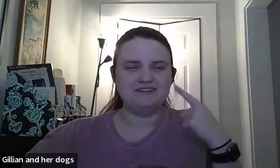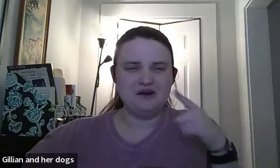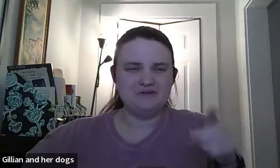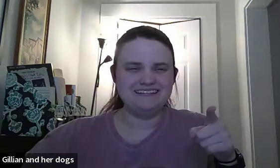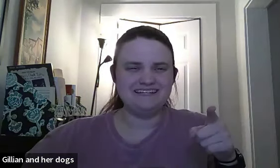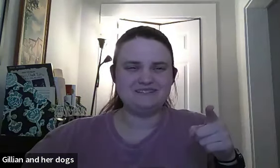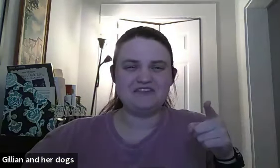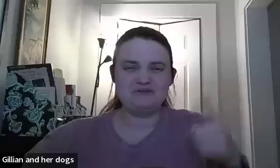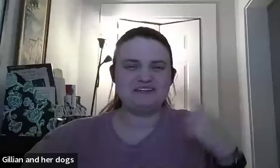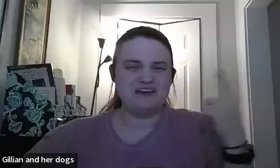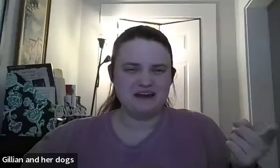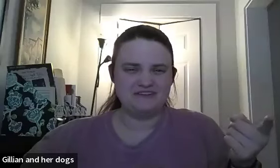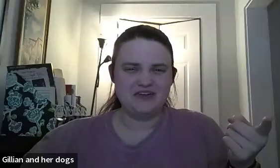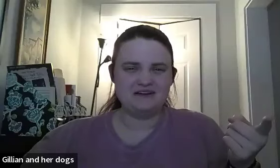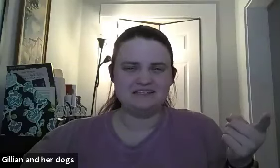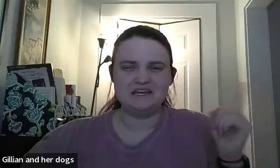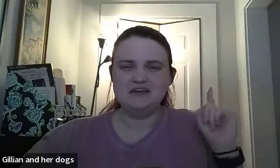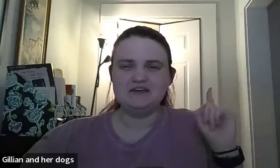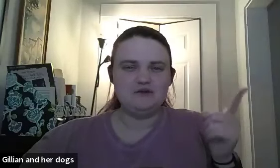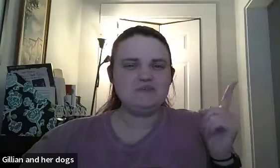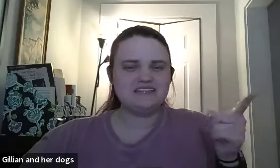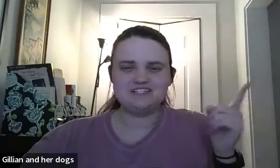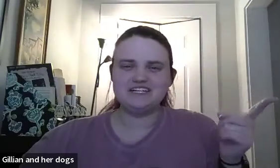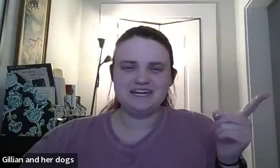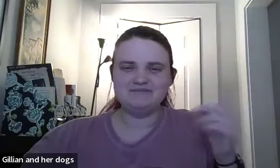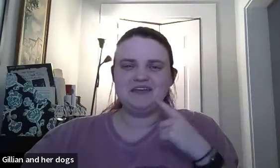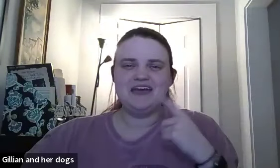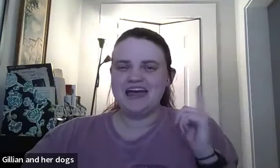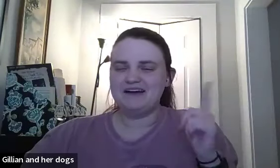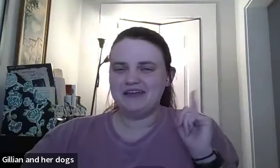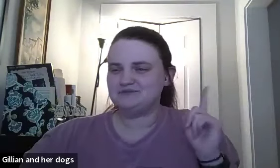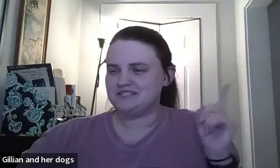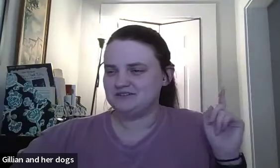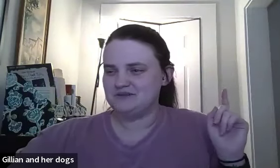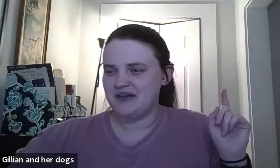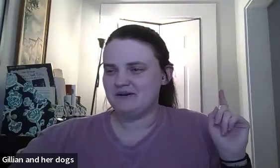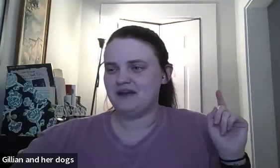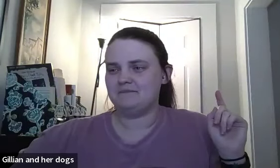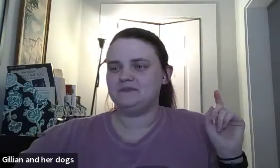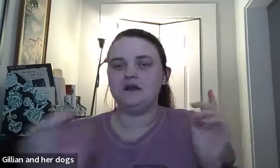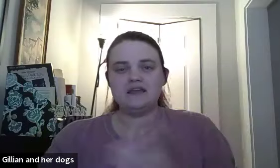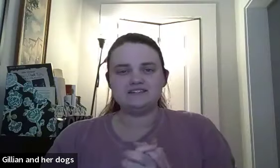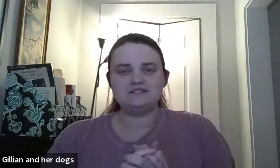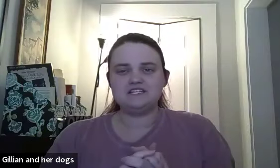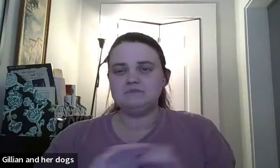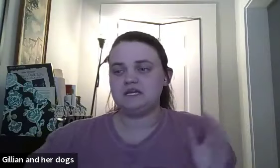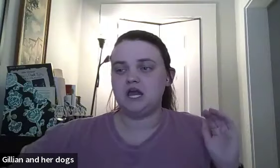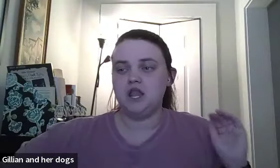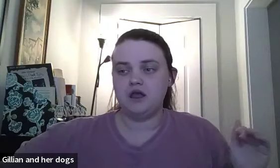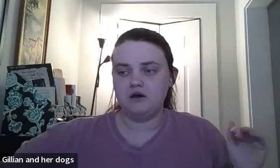my tone ended was that there was another one after that, and I was like, nope, that's actually it. And I'll catch myself doing that. Okay. Our next one is going to be